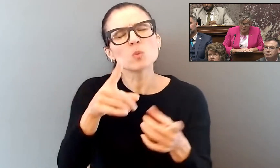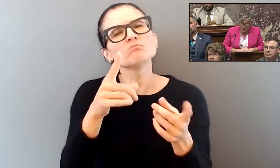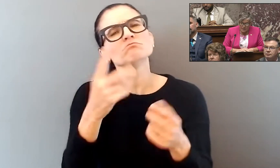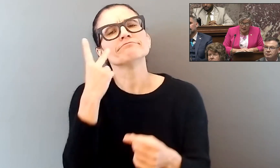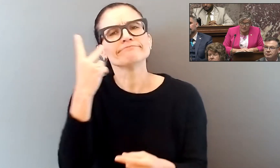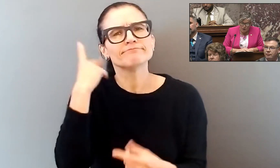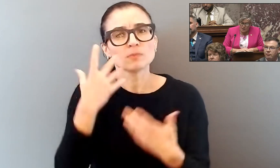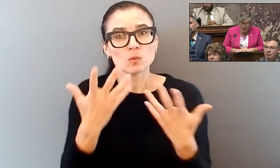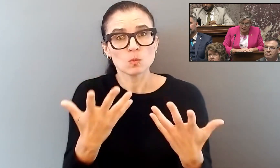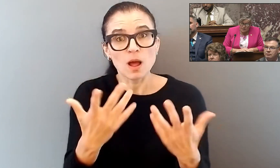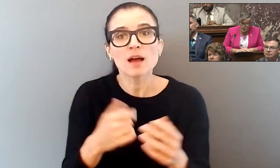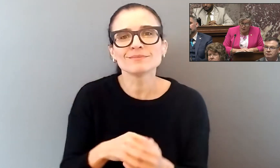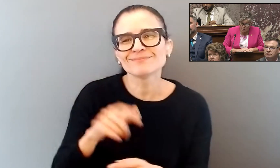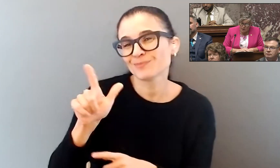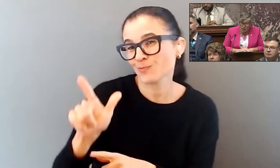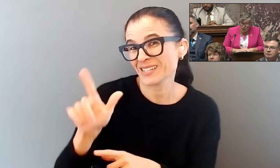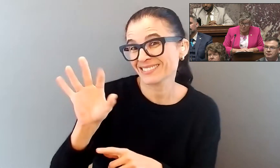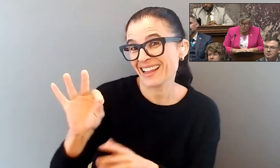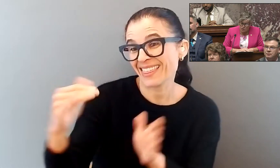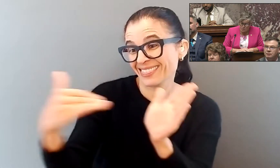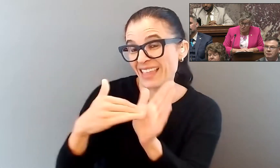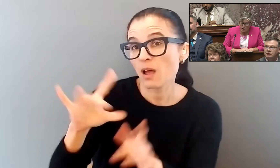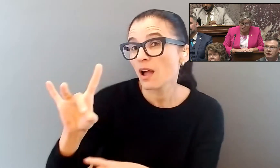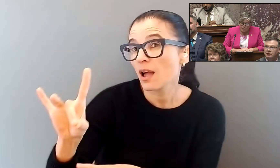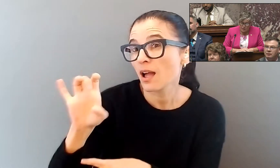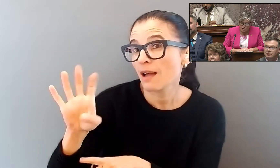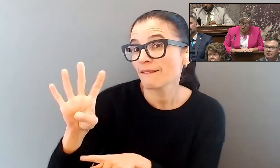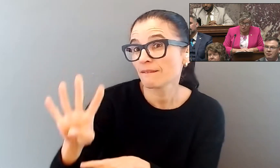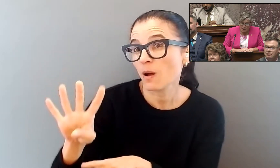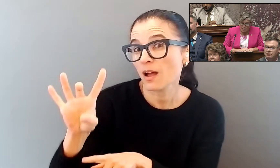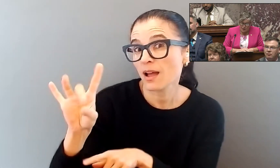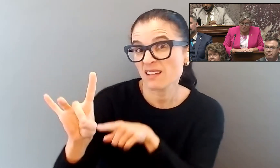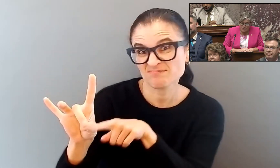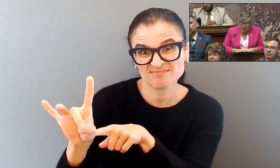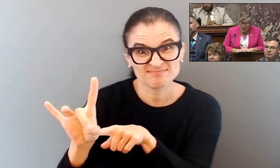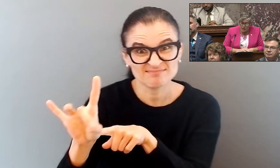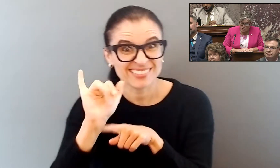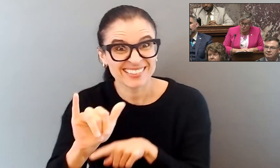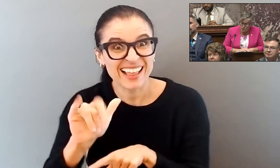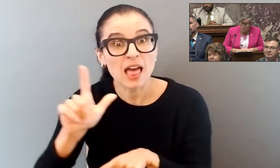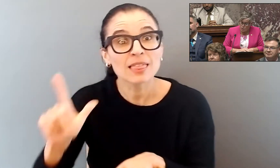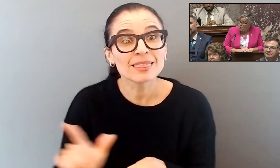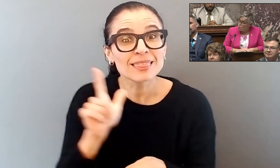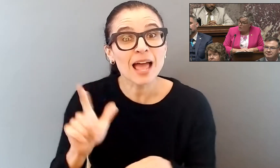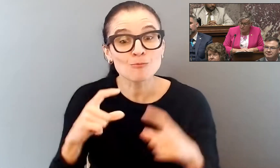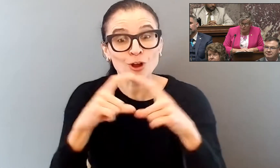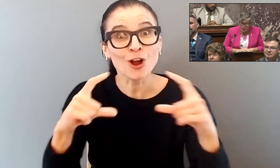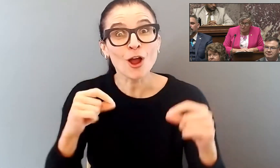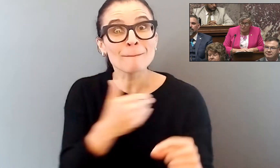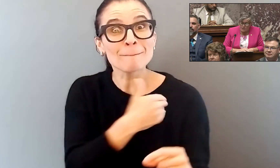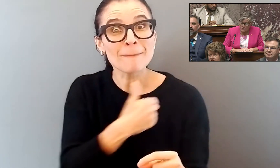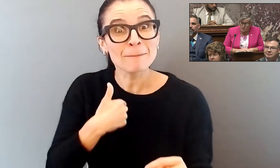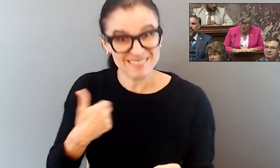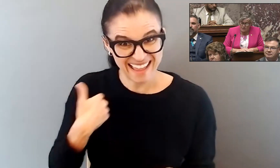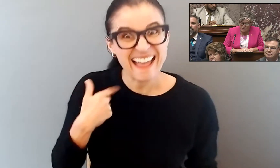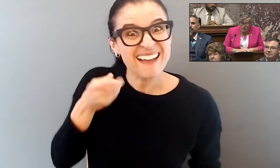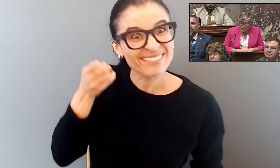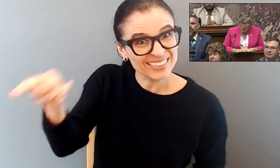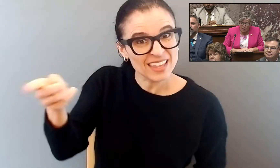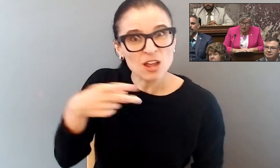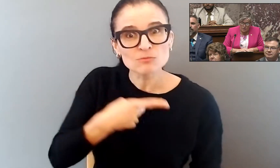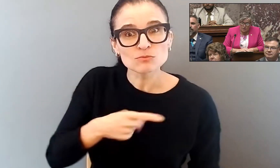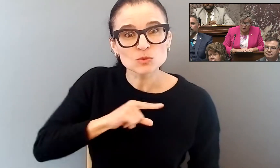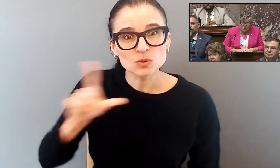29,848. That is how many active library card memberships are held at Prince George Library. In other words, more than 1/3 of the city's